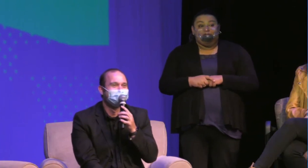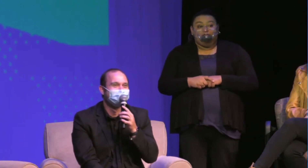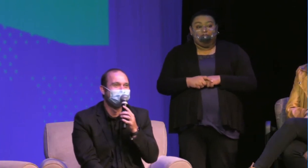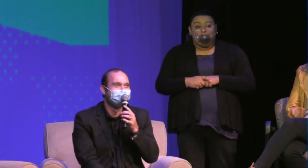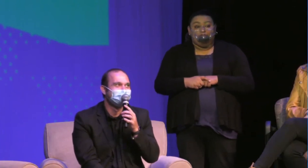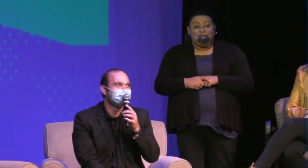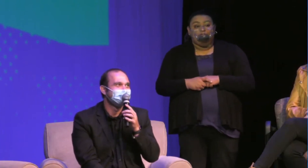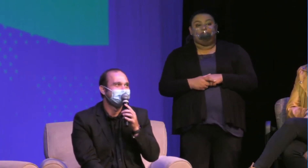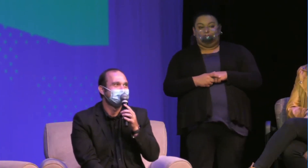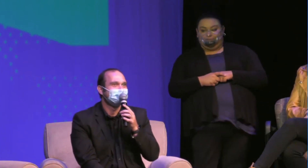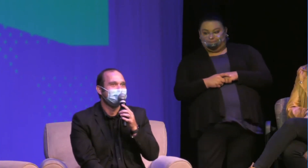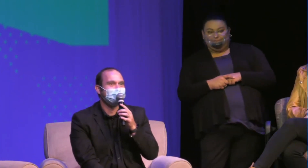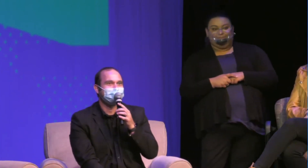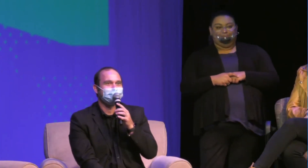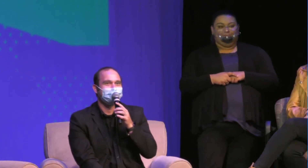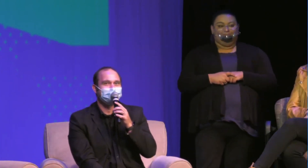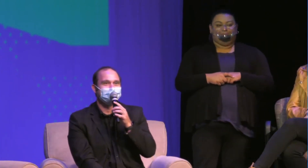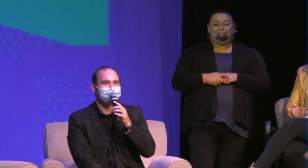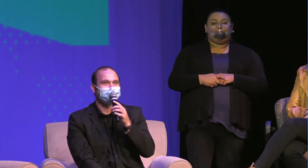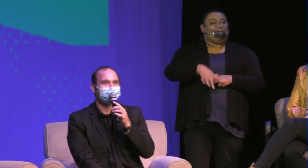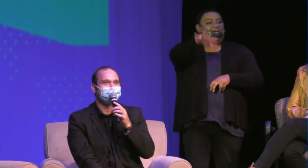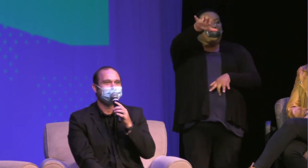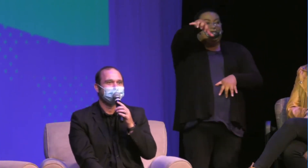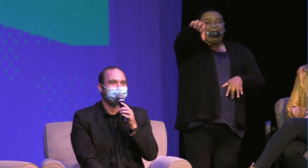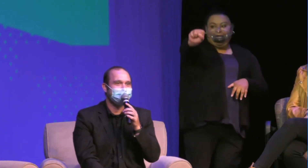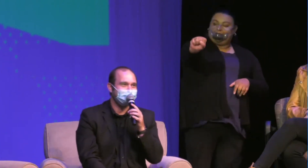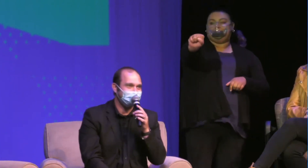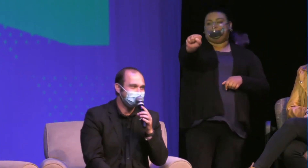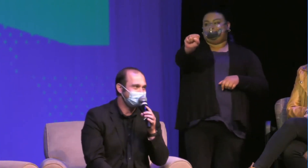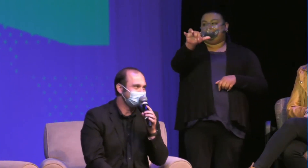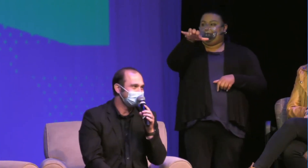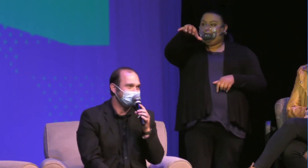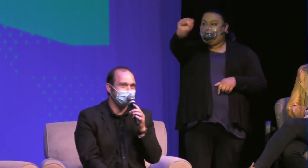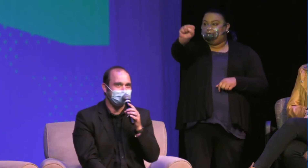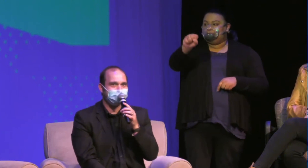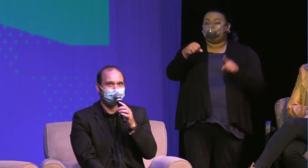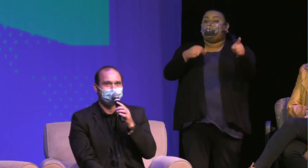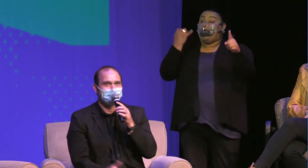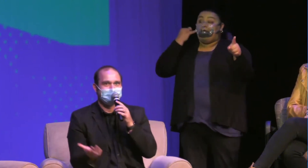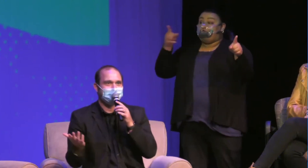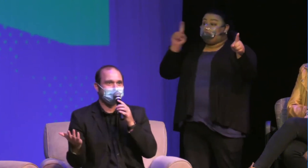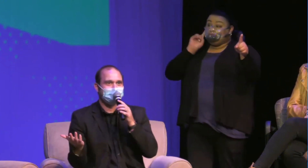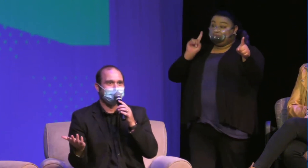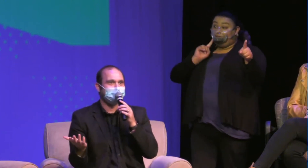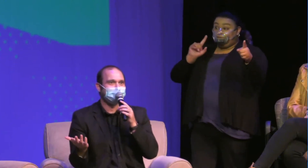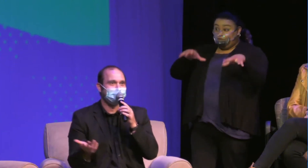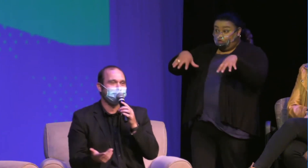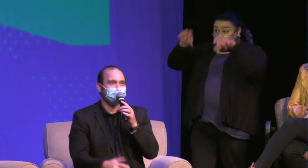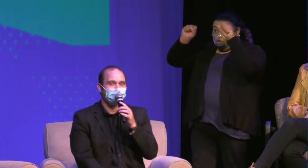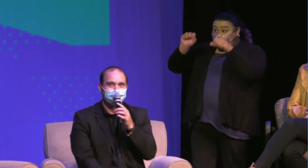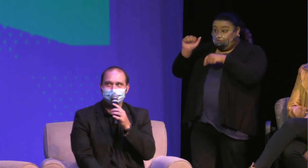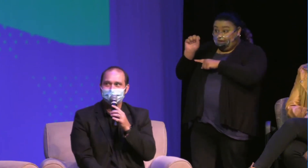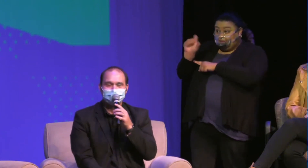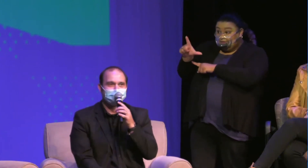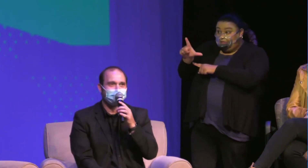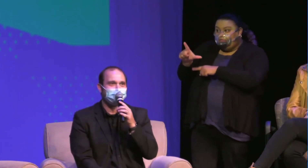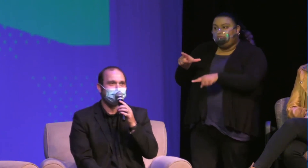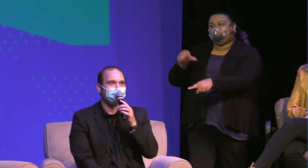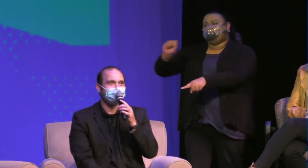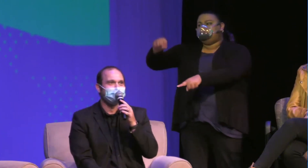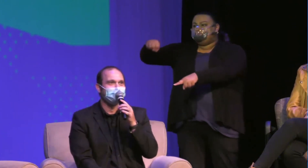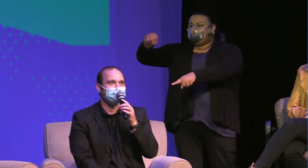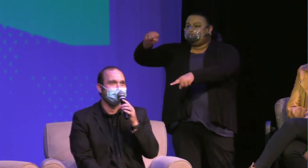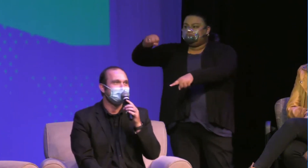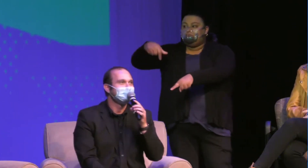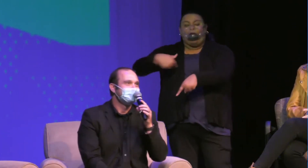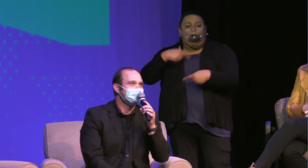Would you learn sign language? Absolutely. Yeah, absolutely. I wanted to learn sign language just